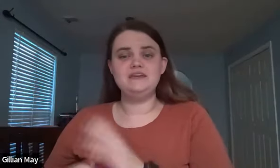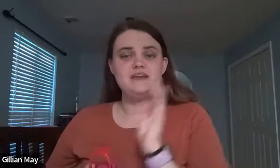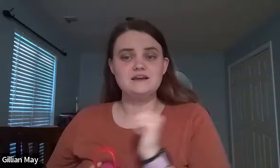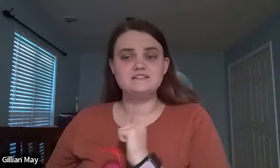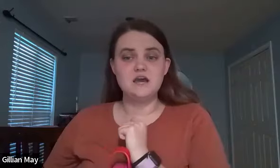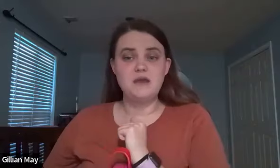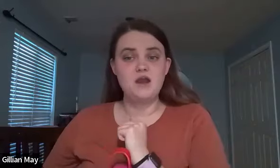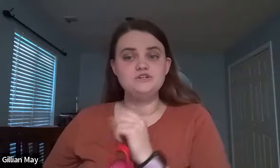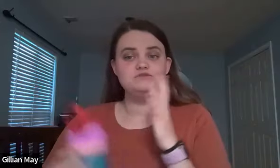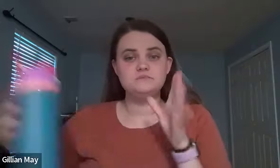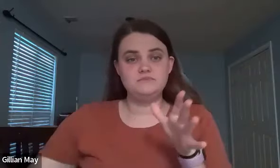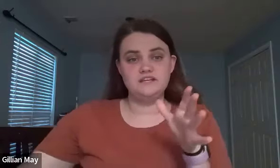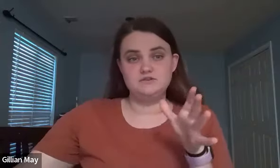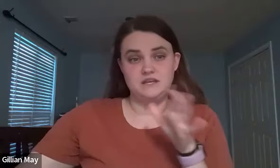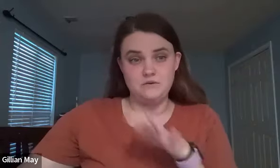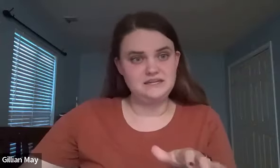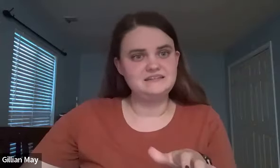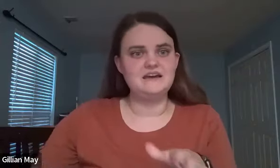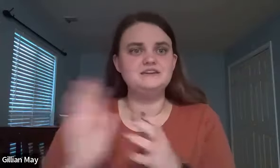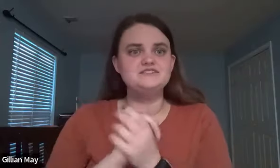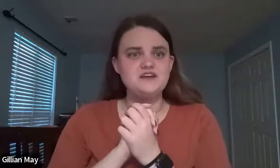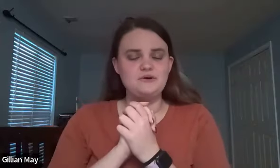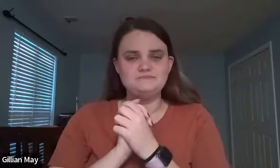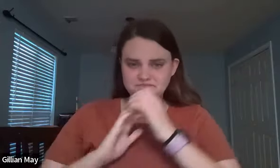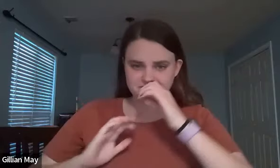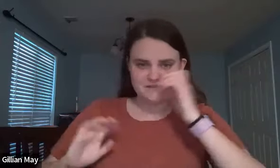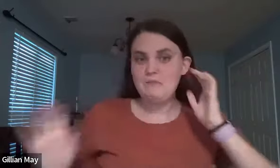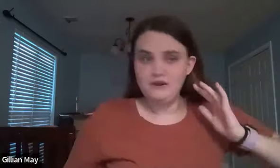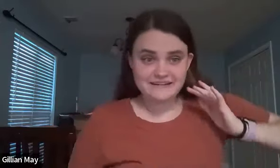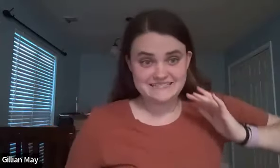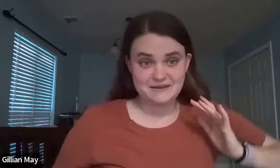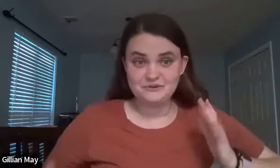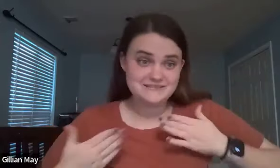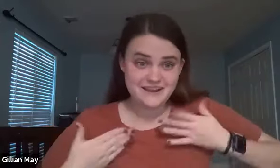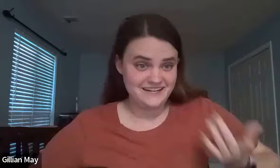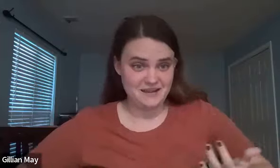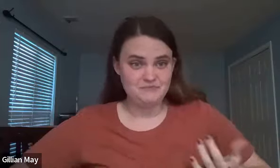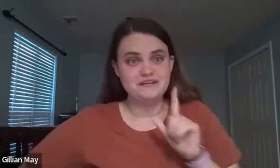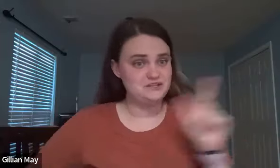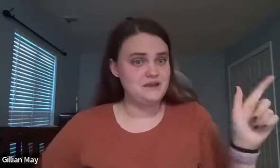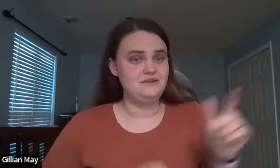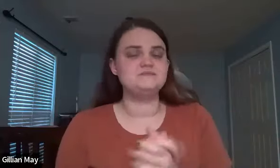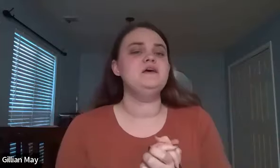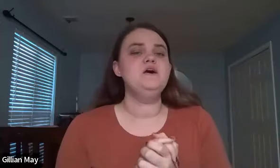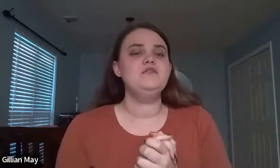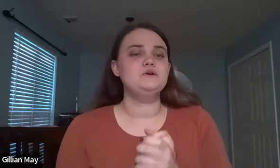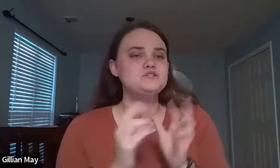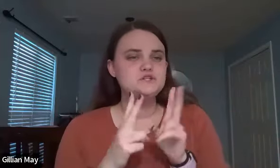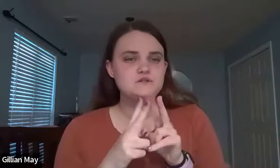he asked, how would you like do like a repeated letter? So perfect example is my name with my two L's. There are two